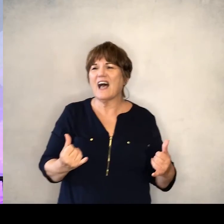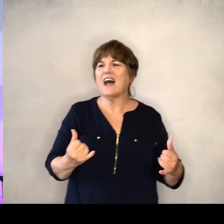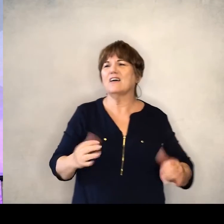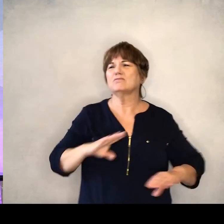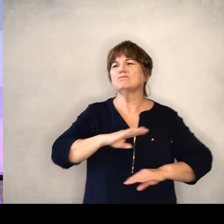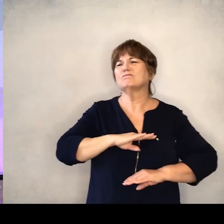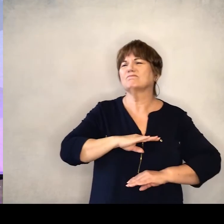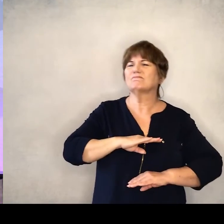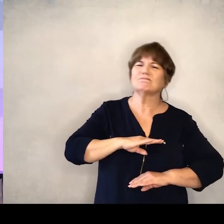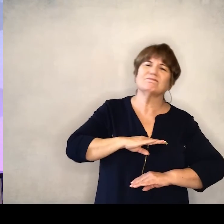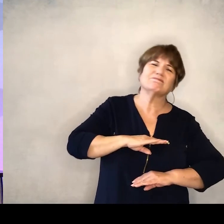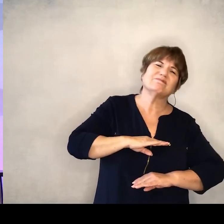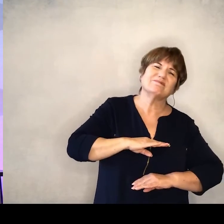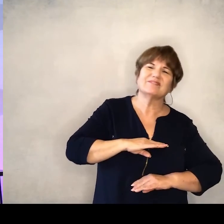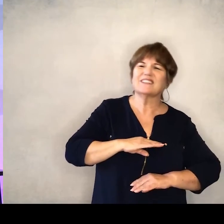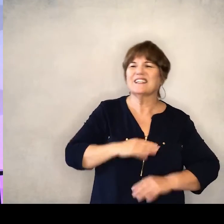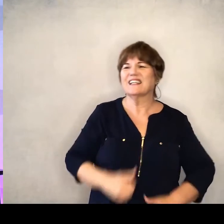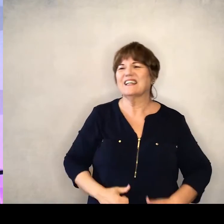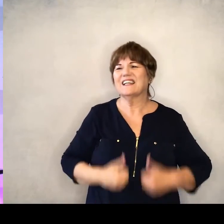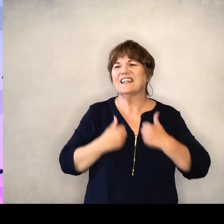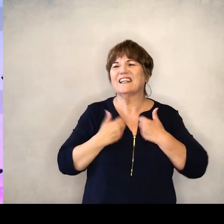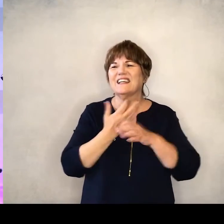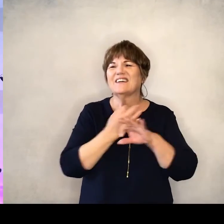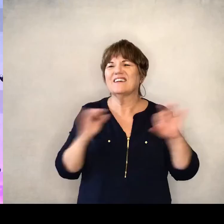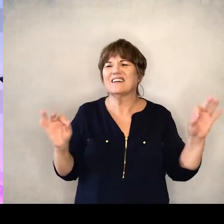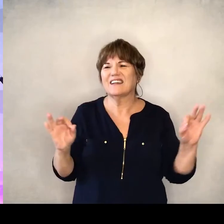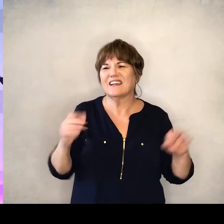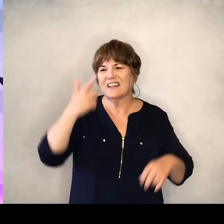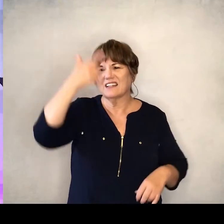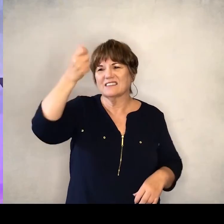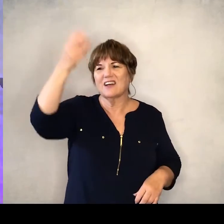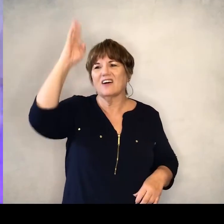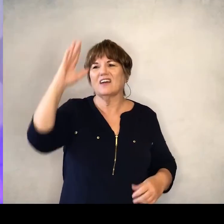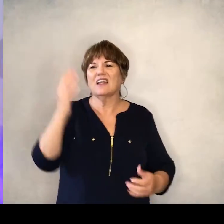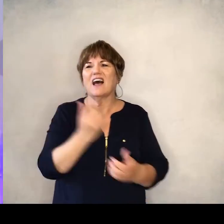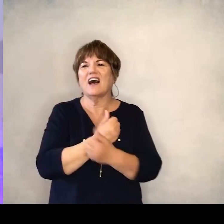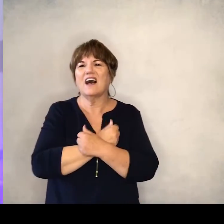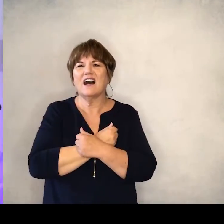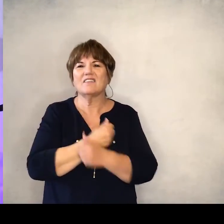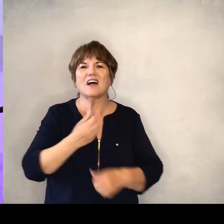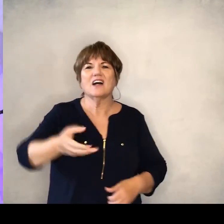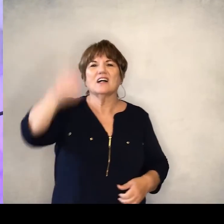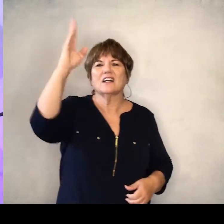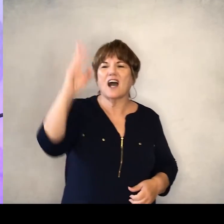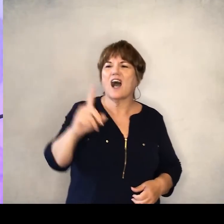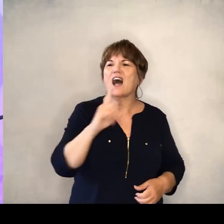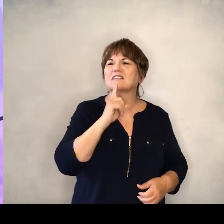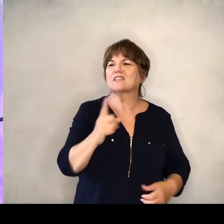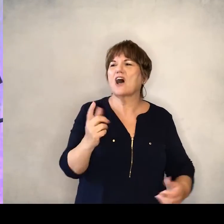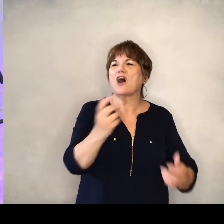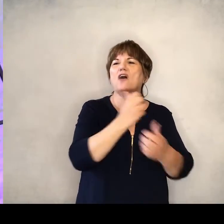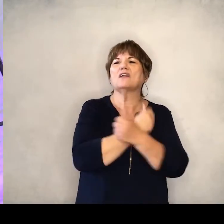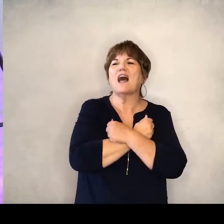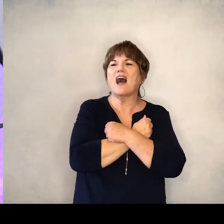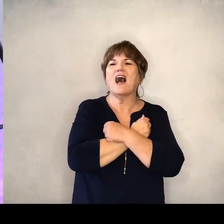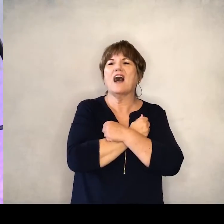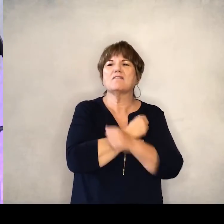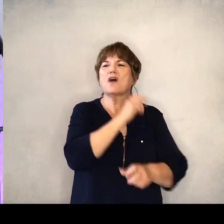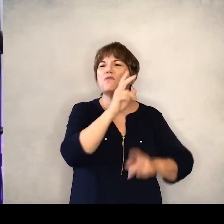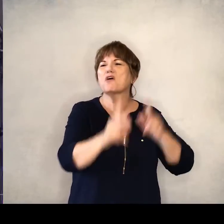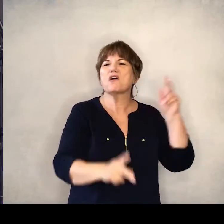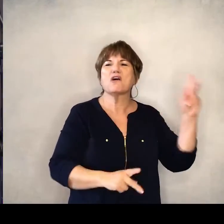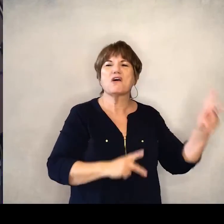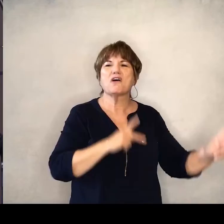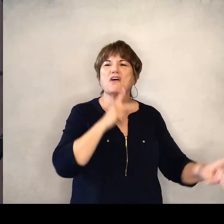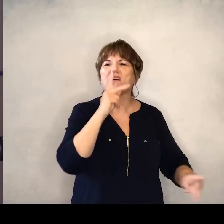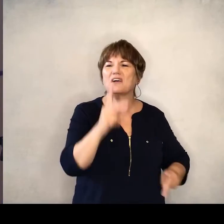I'm walking in freedom. For God so loved, God so loved the world.